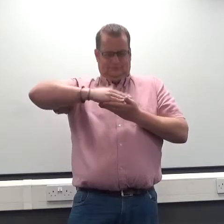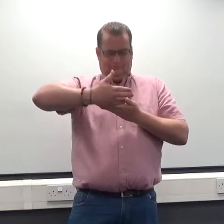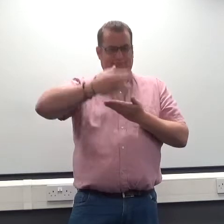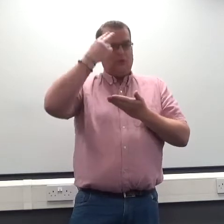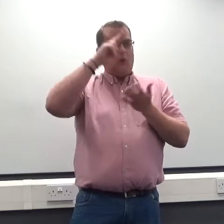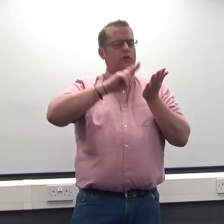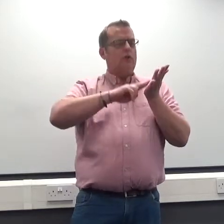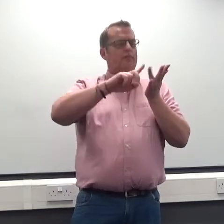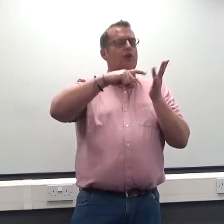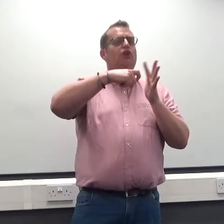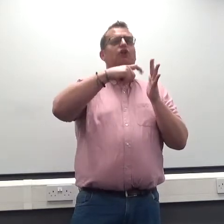was the old-fashioned